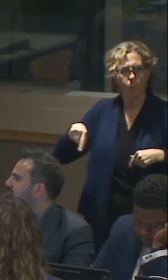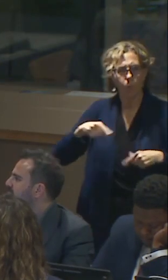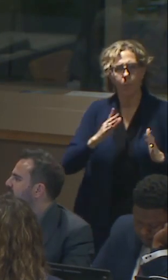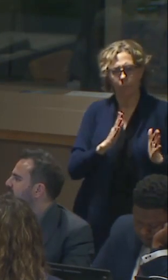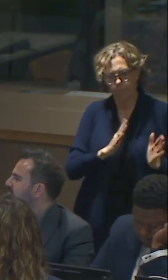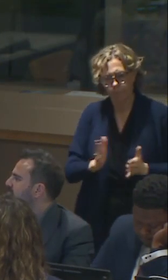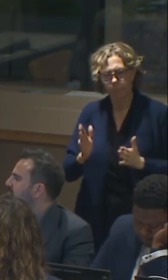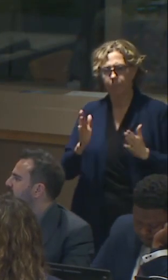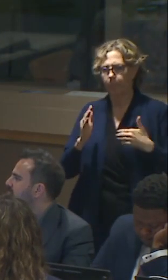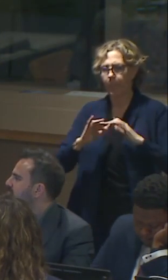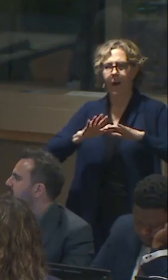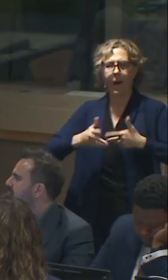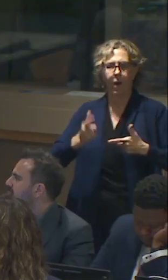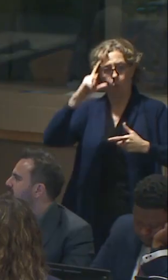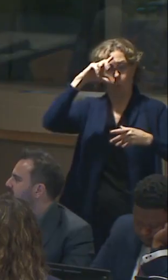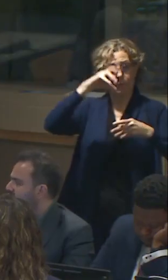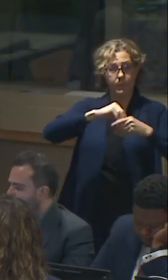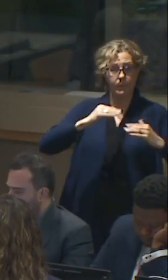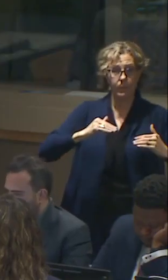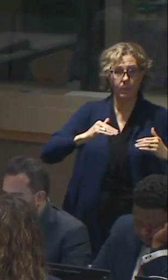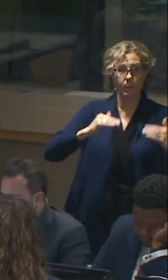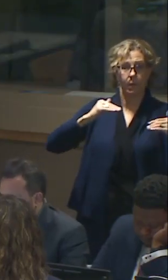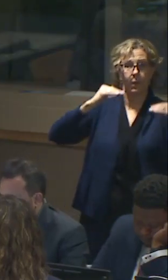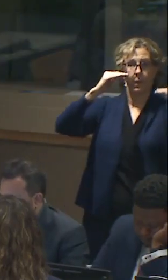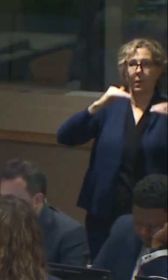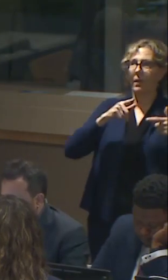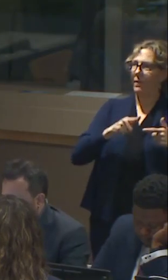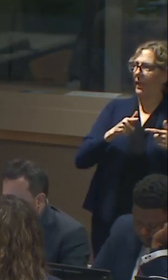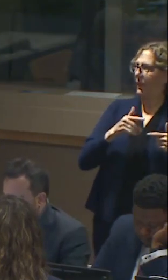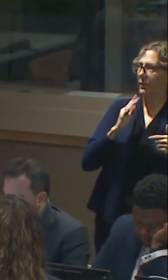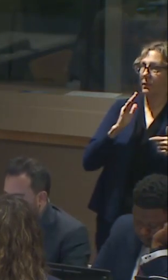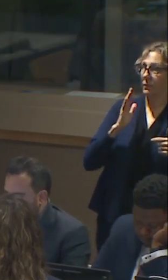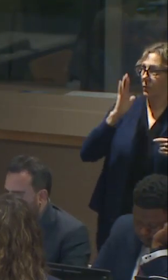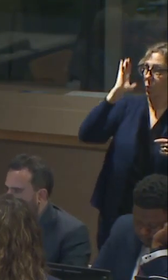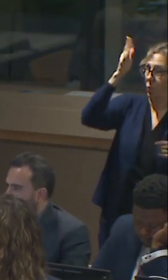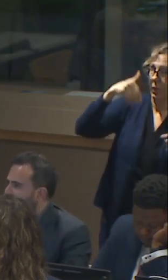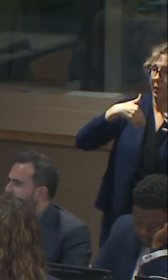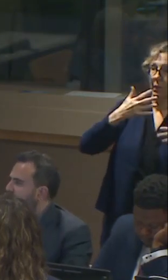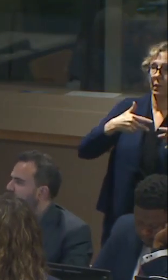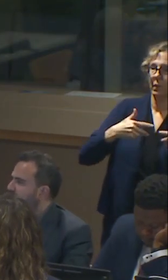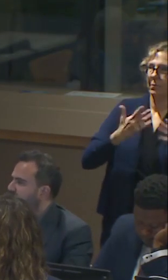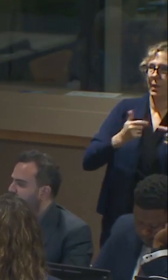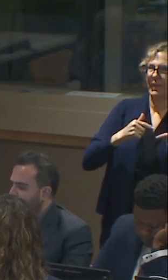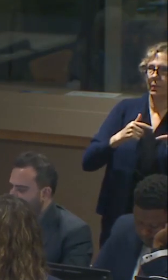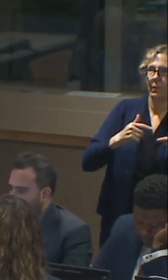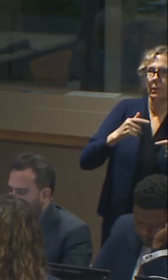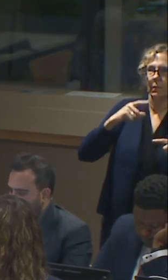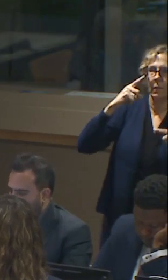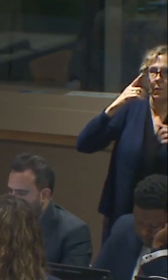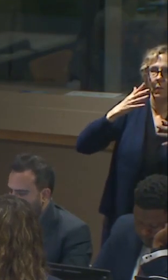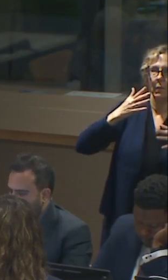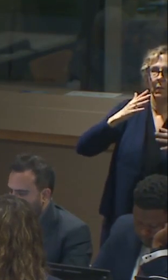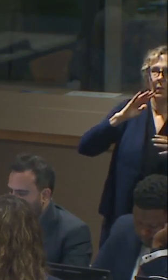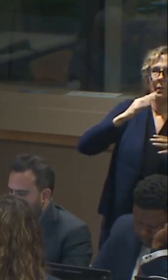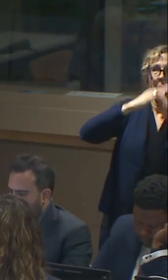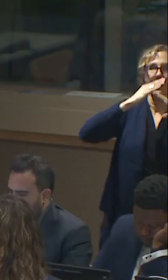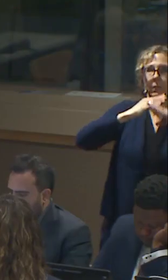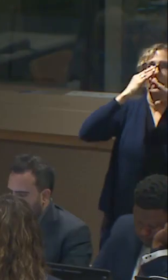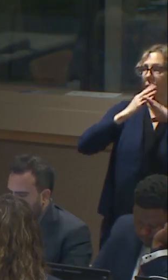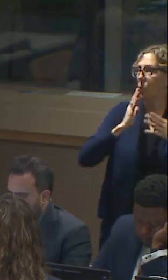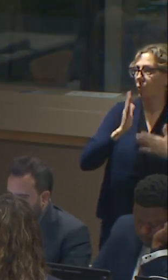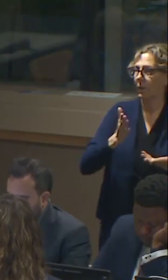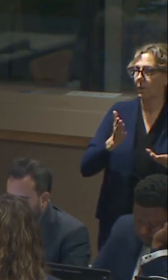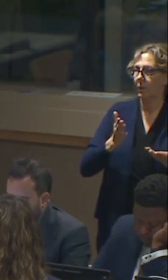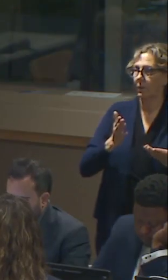are maybe hitting their own personal wall, leading to diagnosis because of menopause or because of raising children that